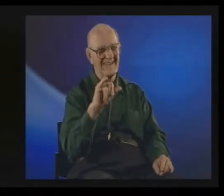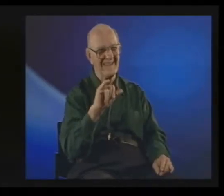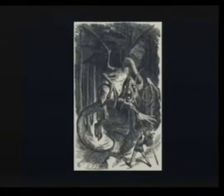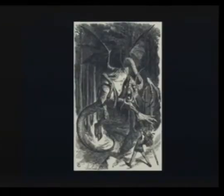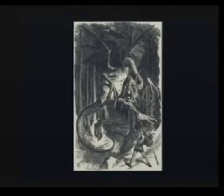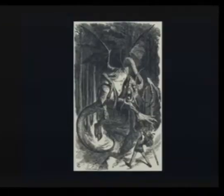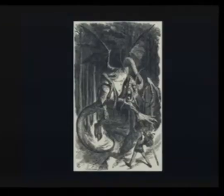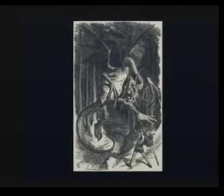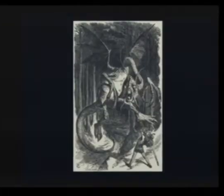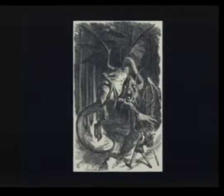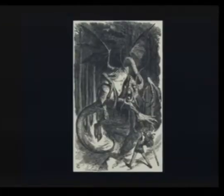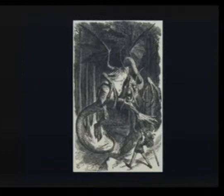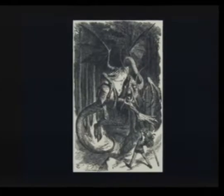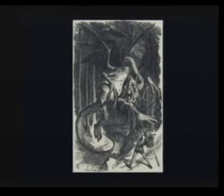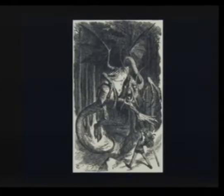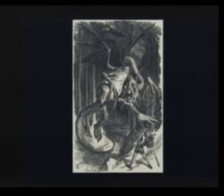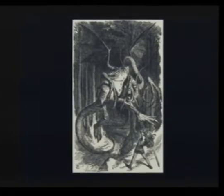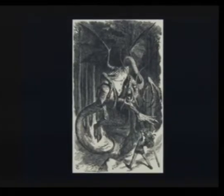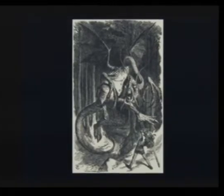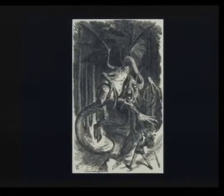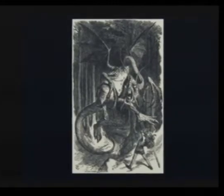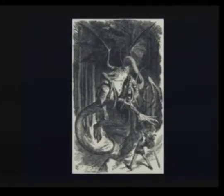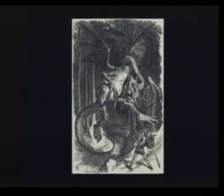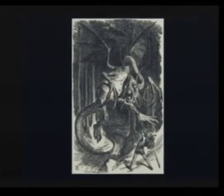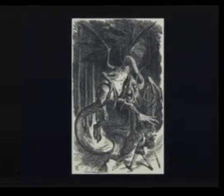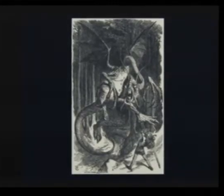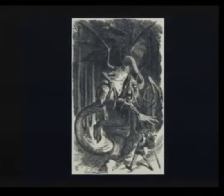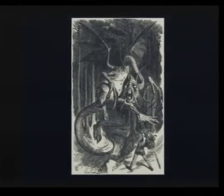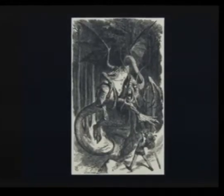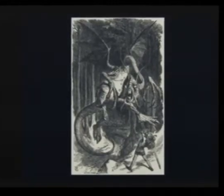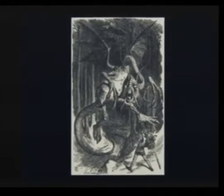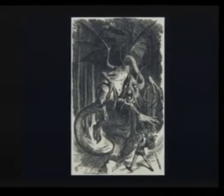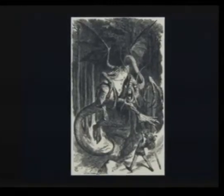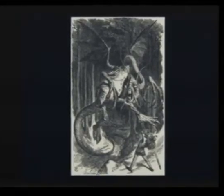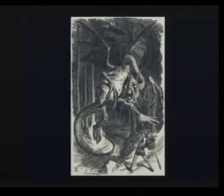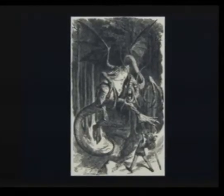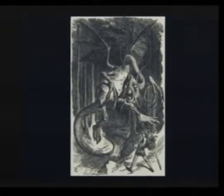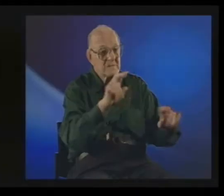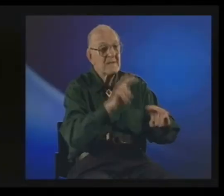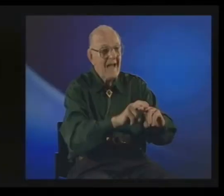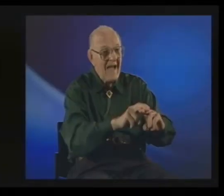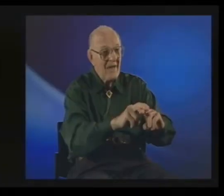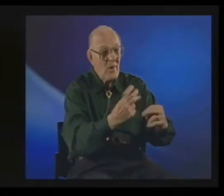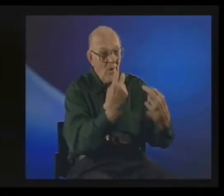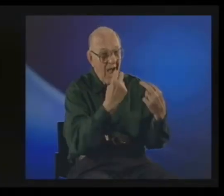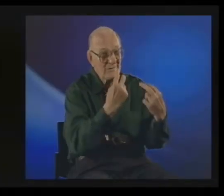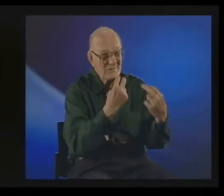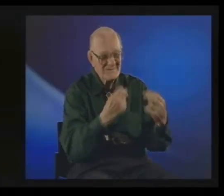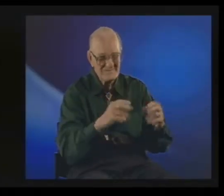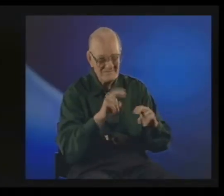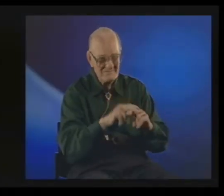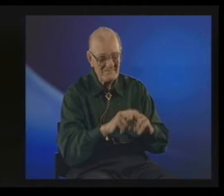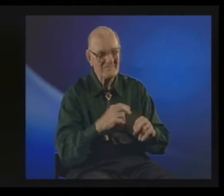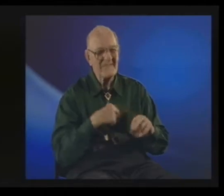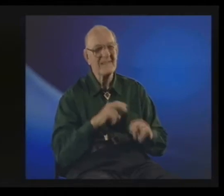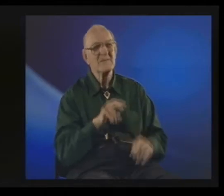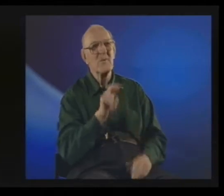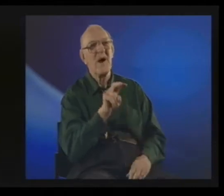Jabberwocky." I said, you think they will understand you? Sit down and watch. Watch